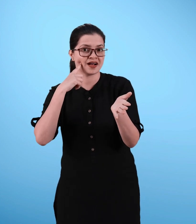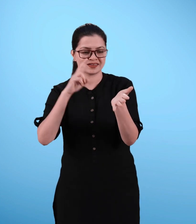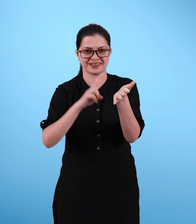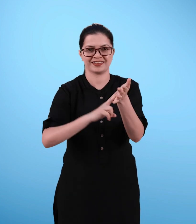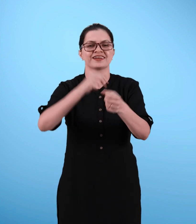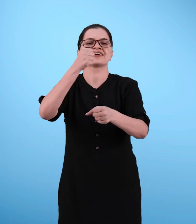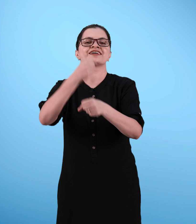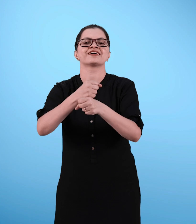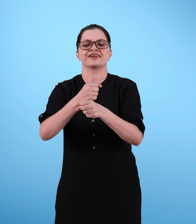Start.